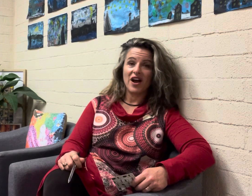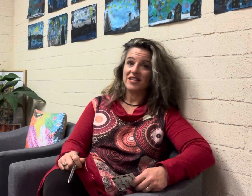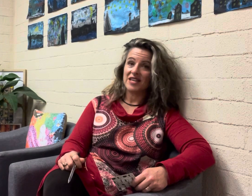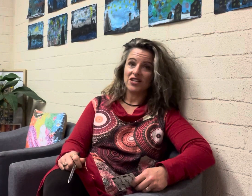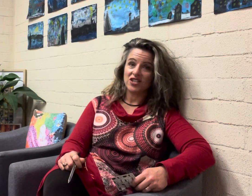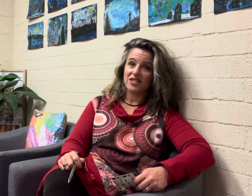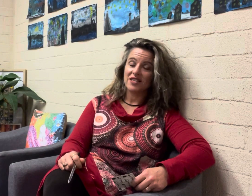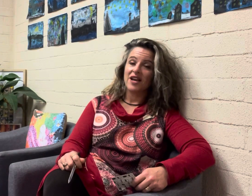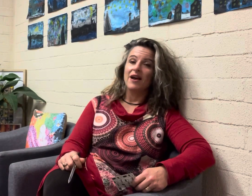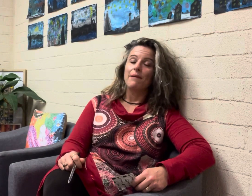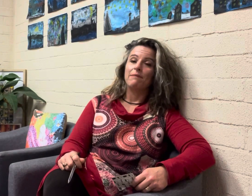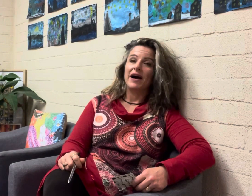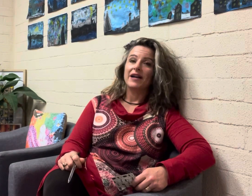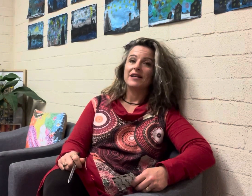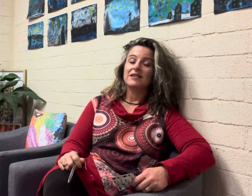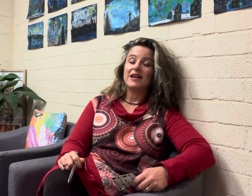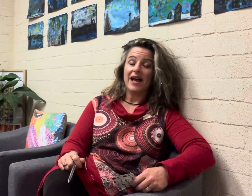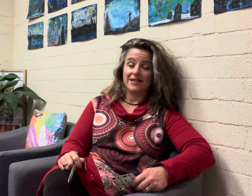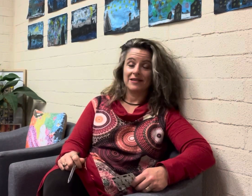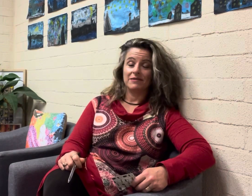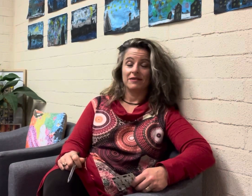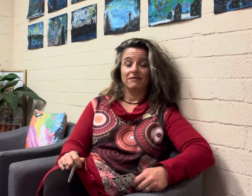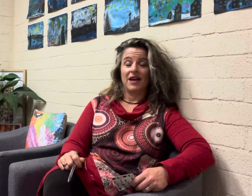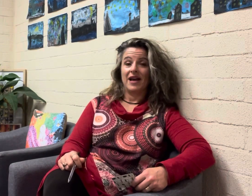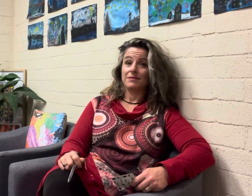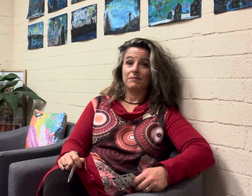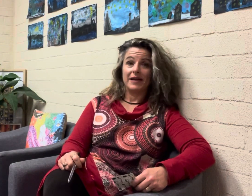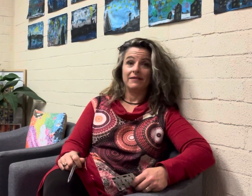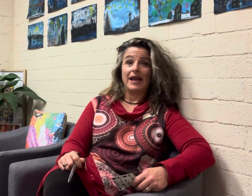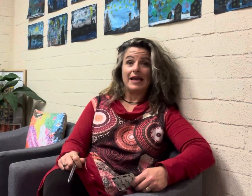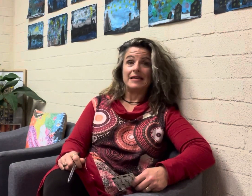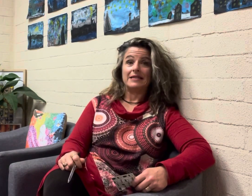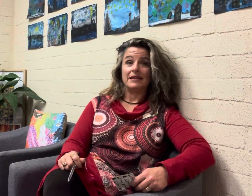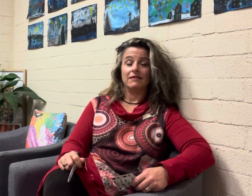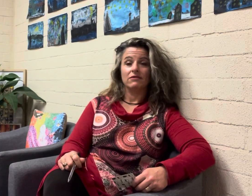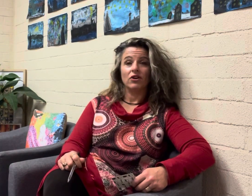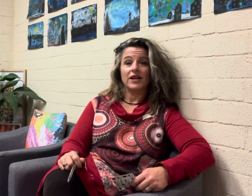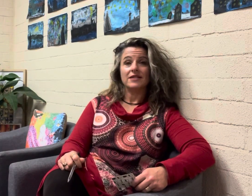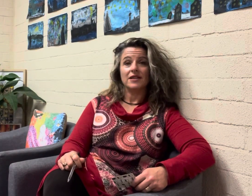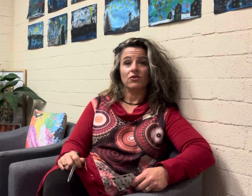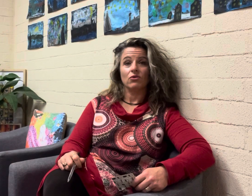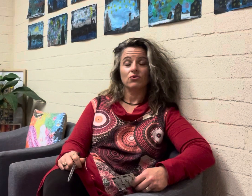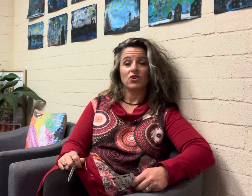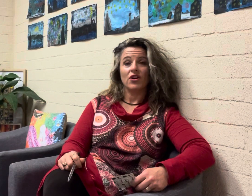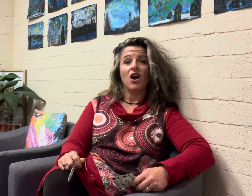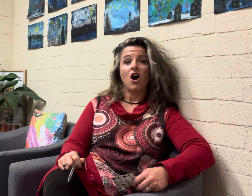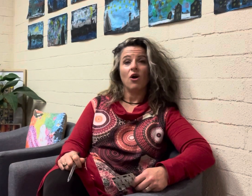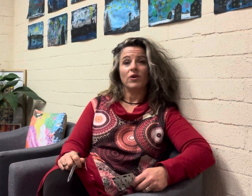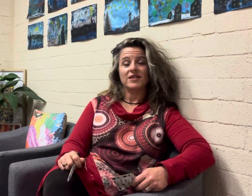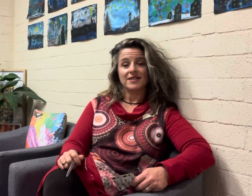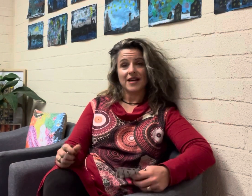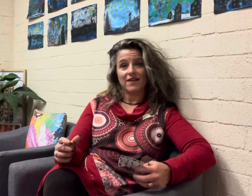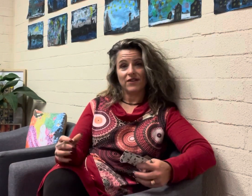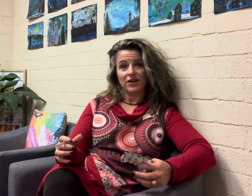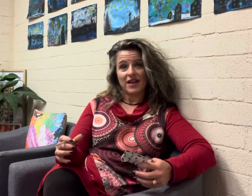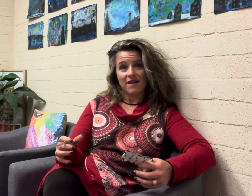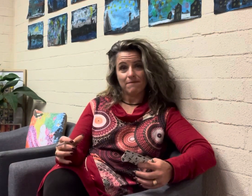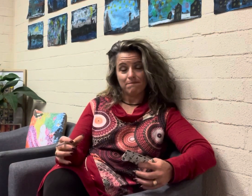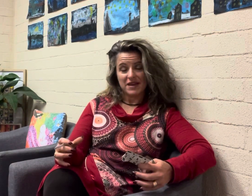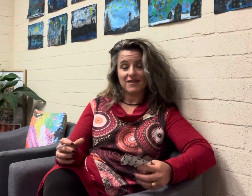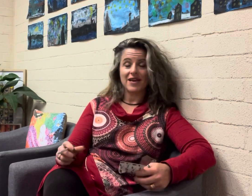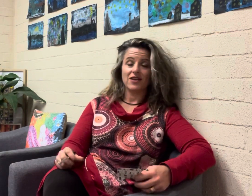to find teachers, but it hasn't been easy, not easy at all. So I wanted to say a